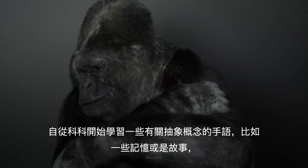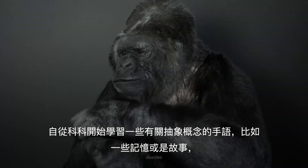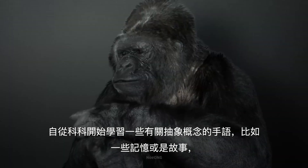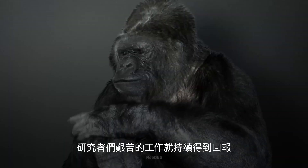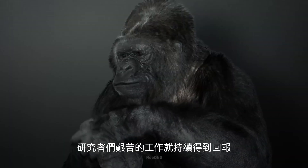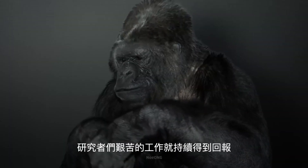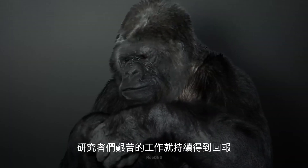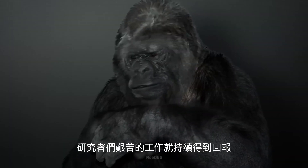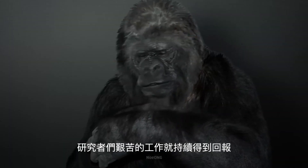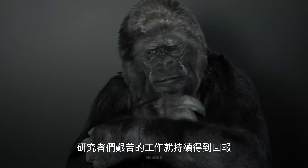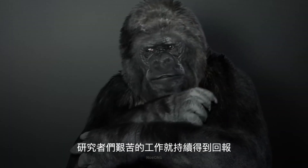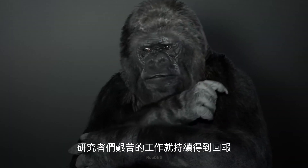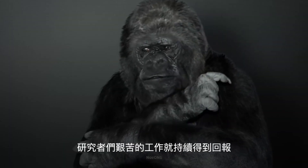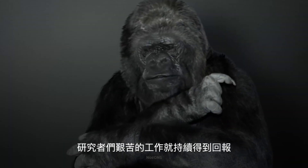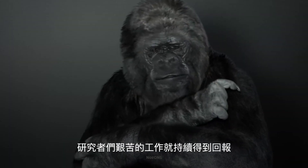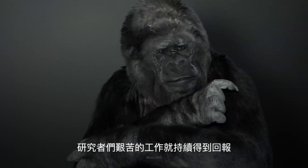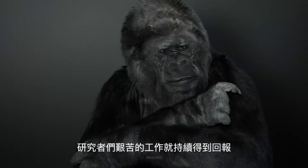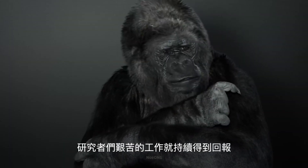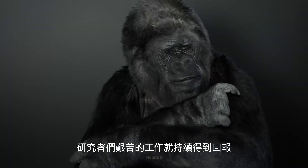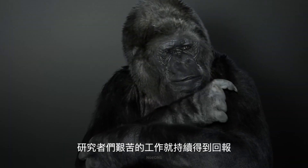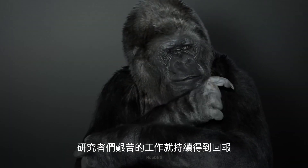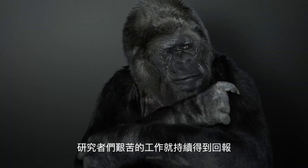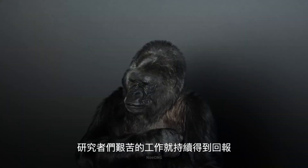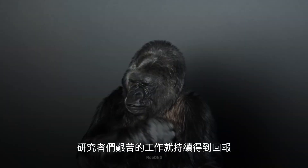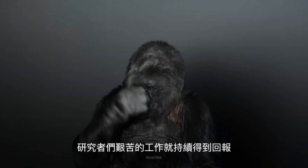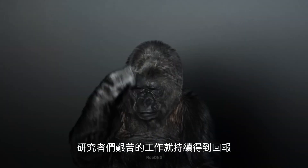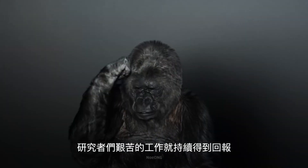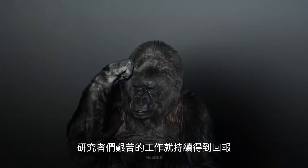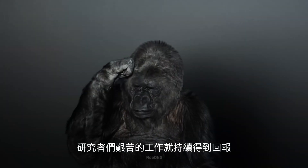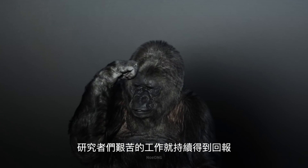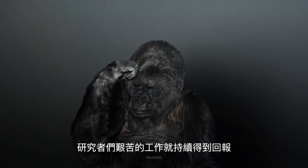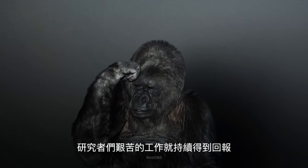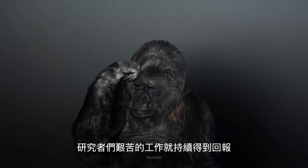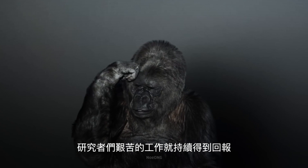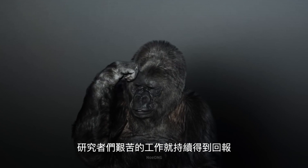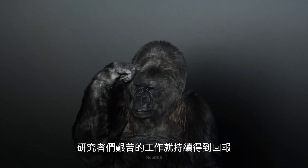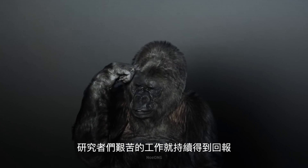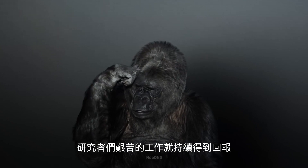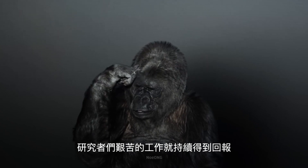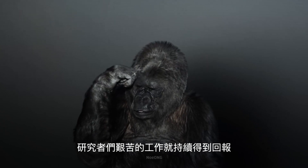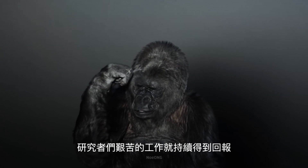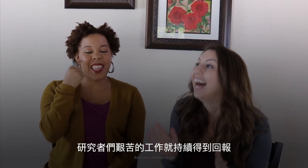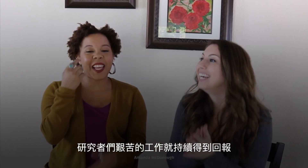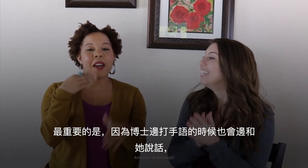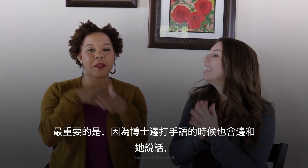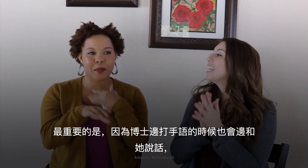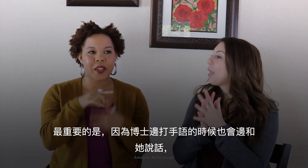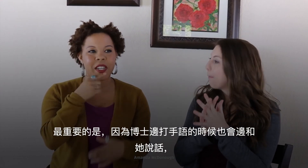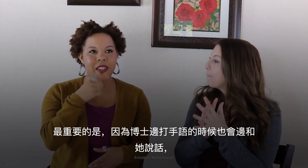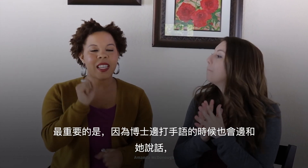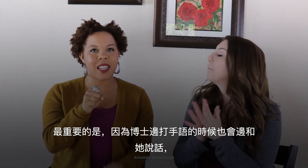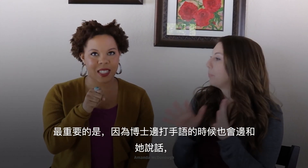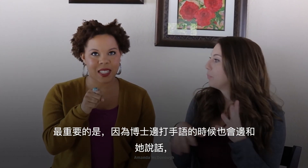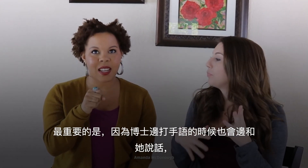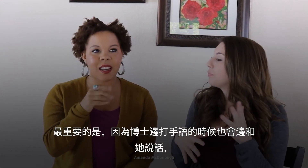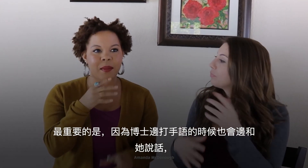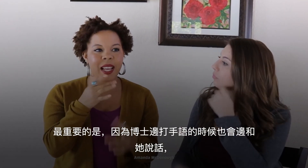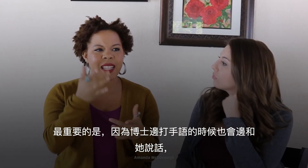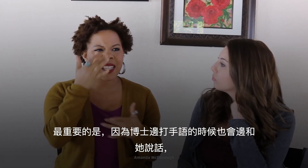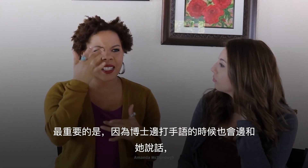learning complex signs about abstract concepts like memories and stories. On top of that, since the doctors would always talk to her